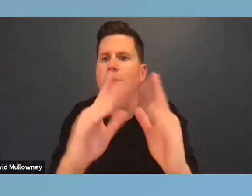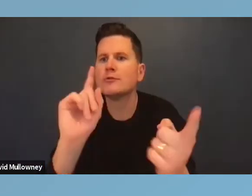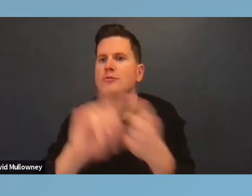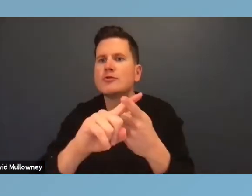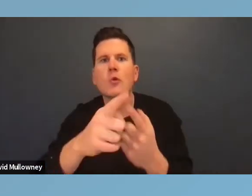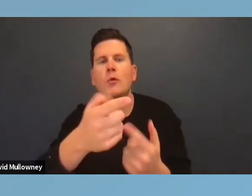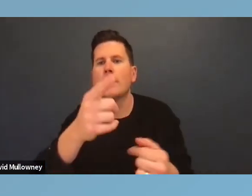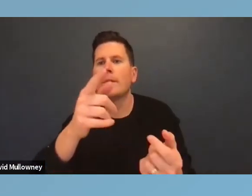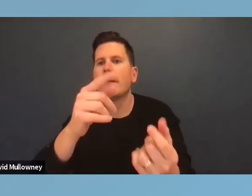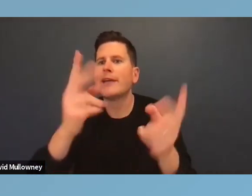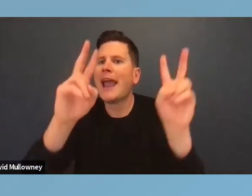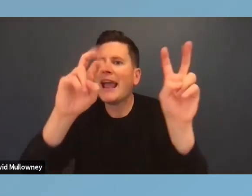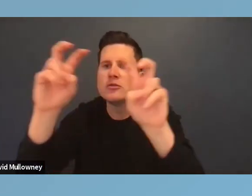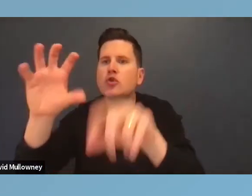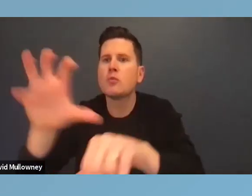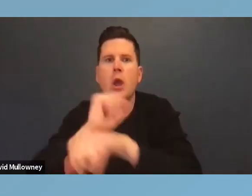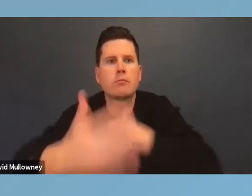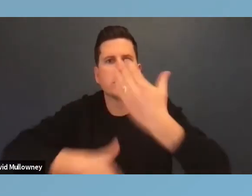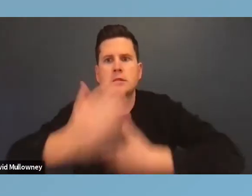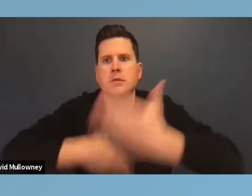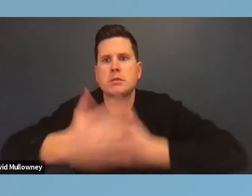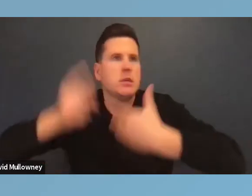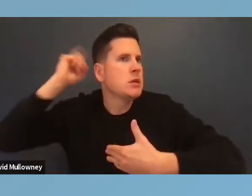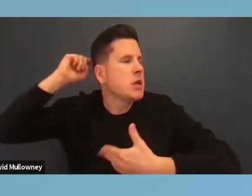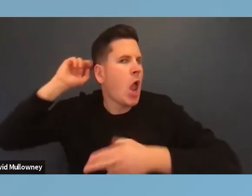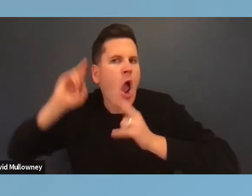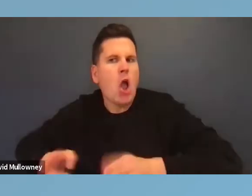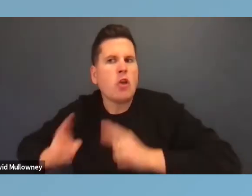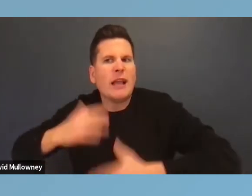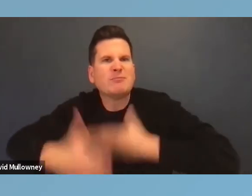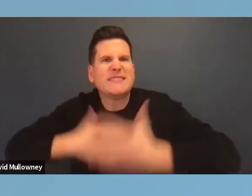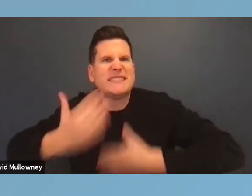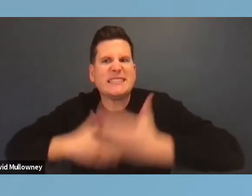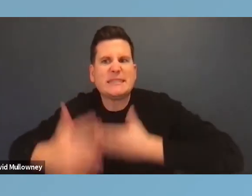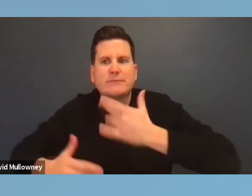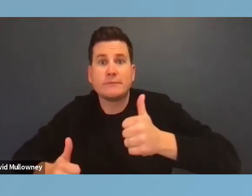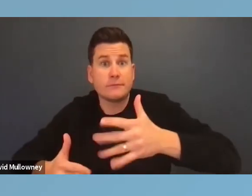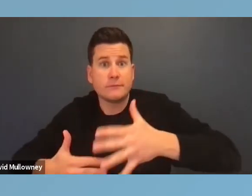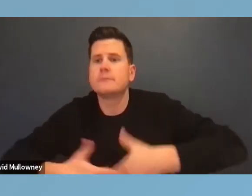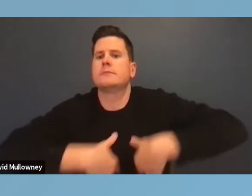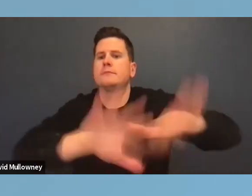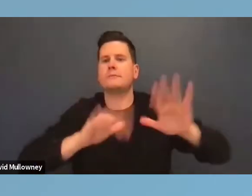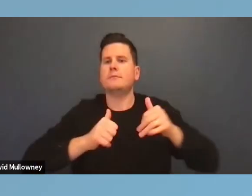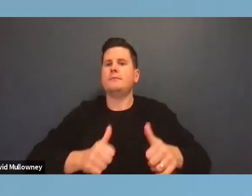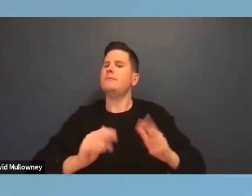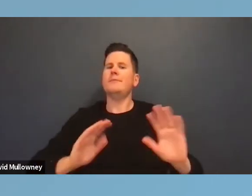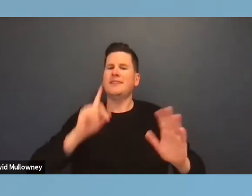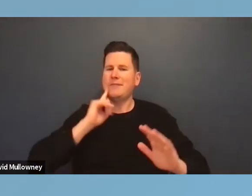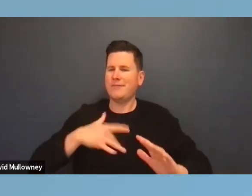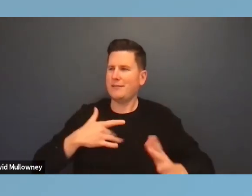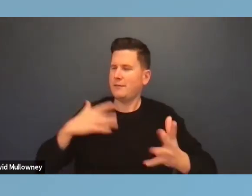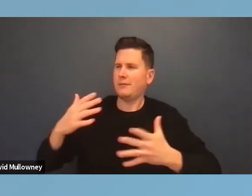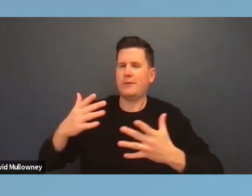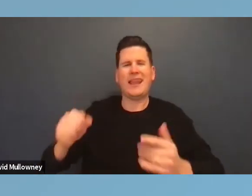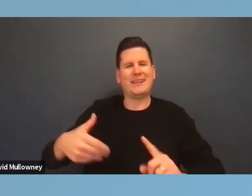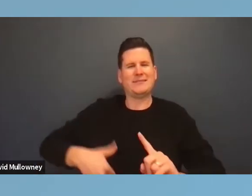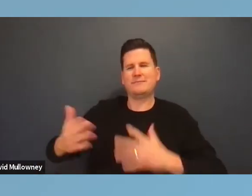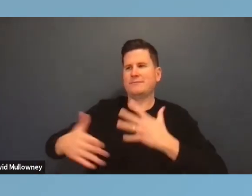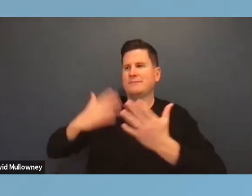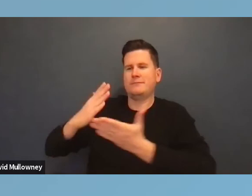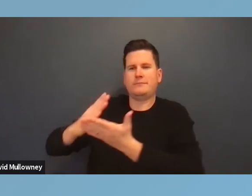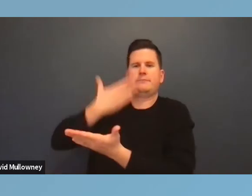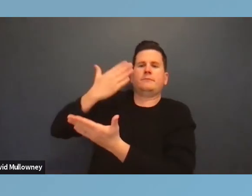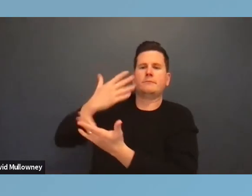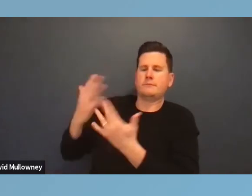all that and focus on the issue or the medical part of the appointment. Let's get through this, rather than having an